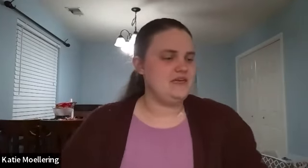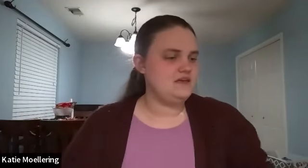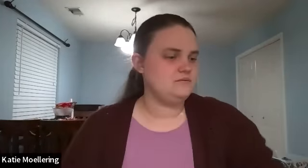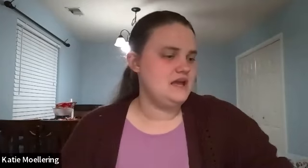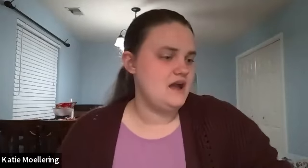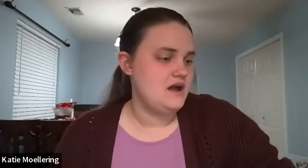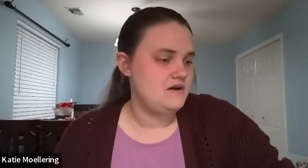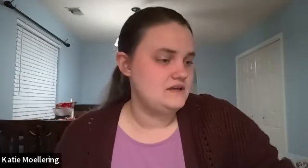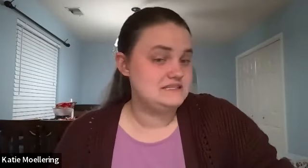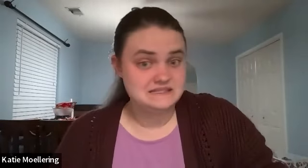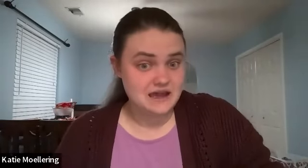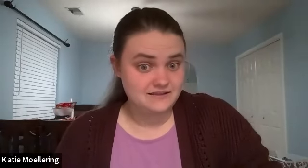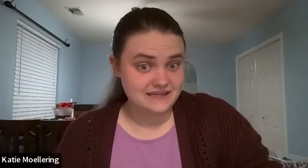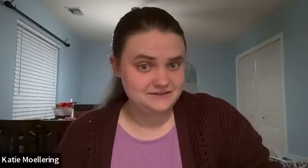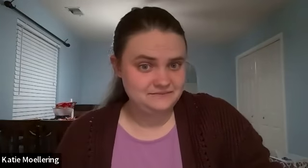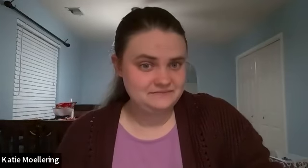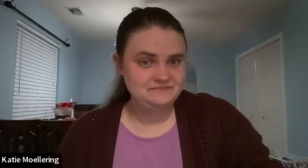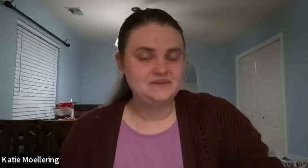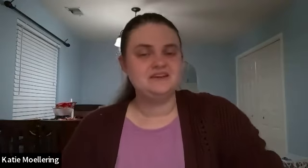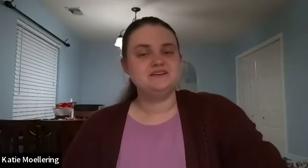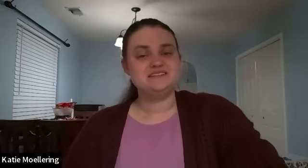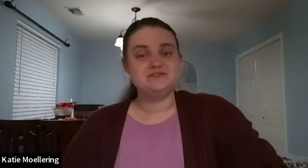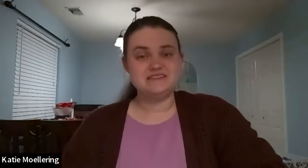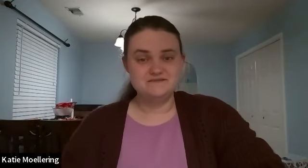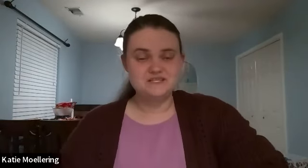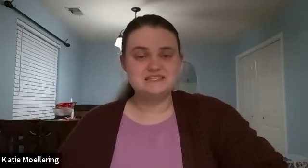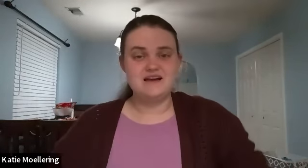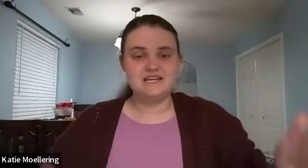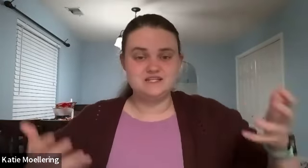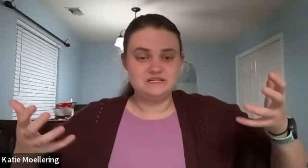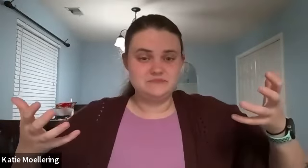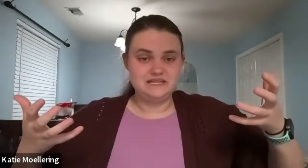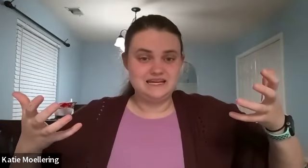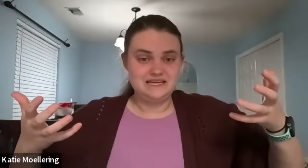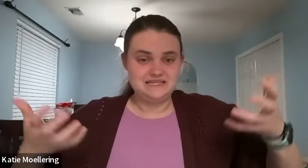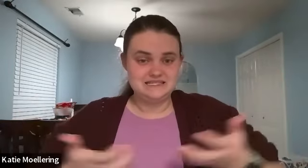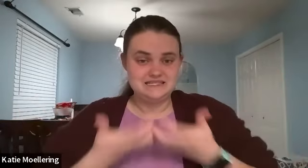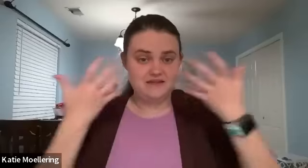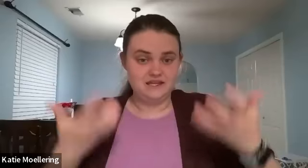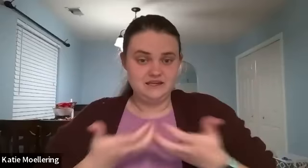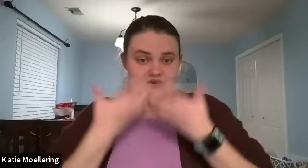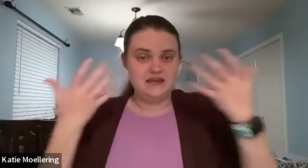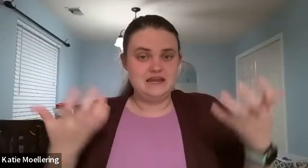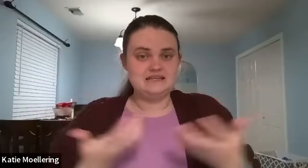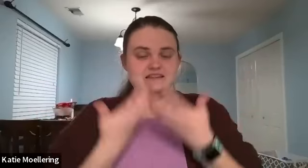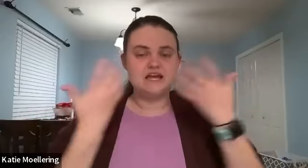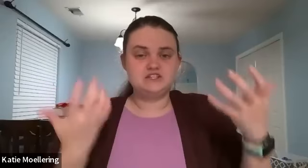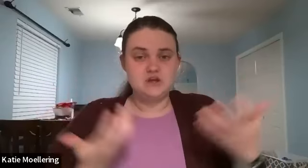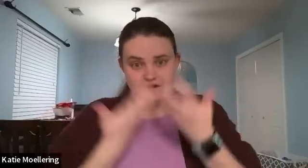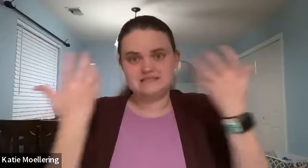Then we have salad. So the sign for salad is going to be salad. And it's like